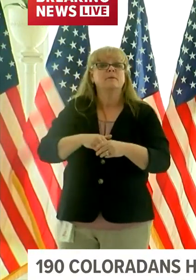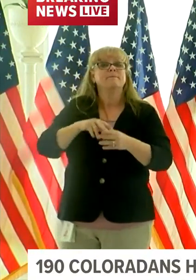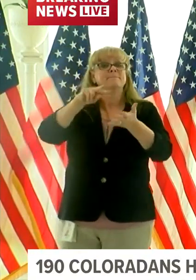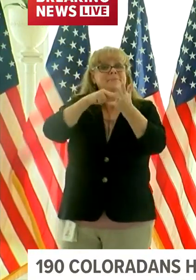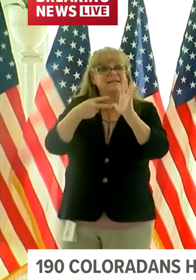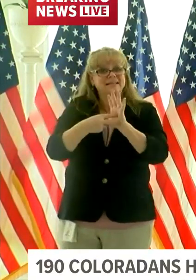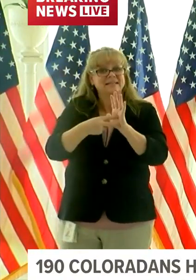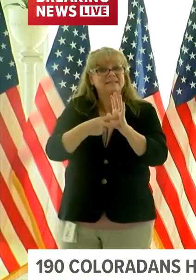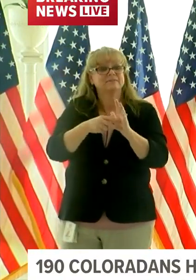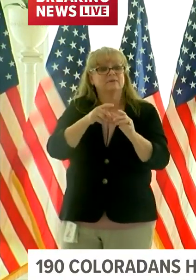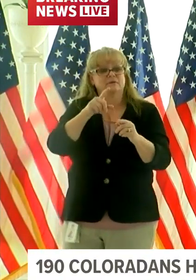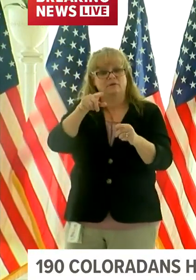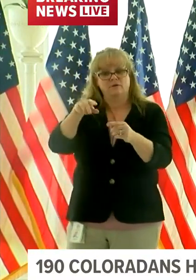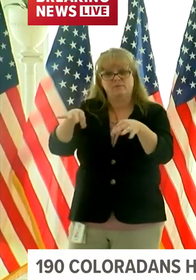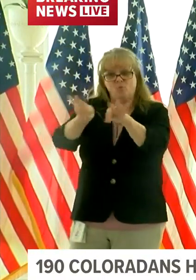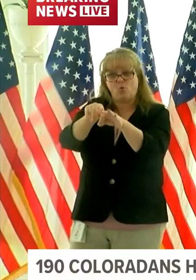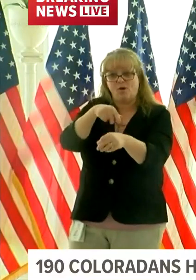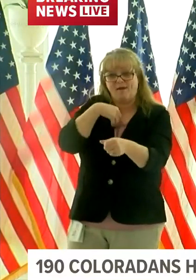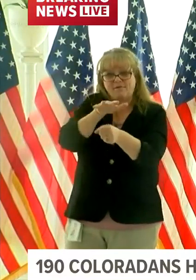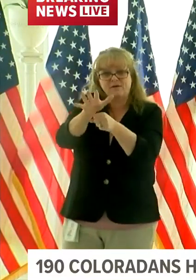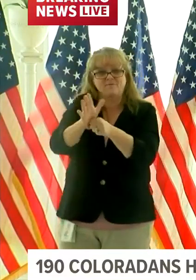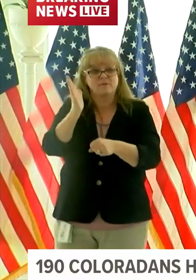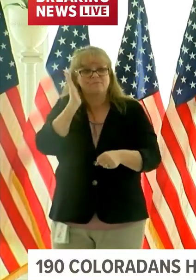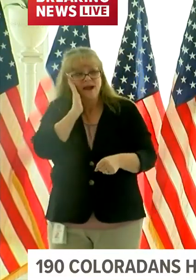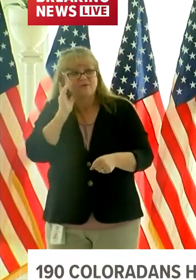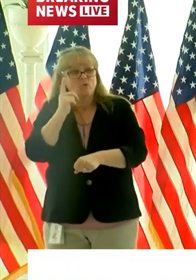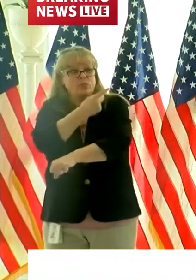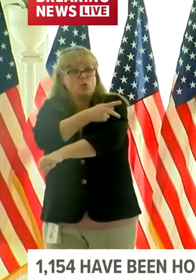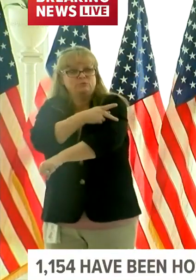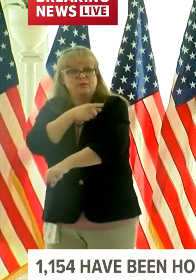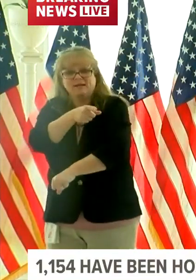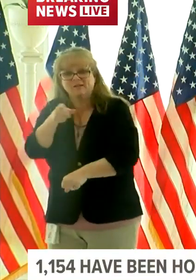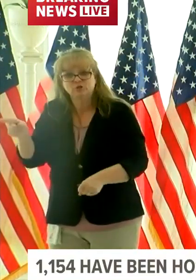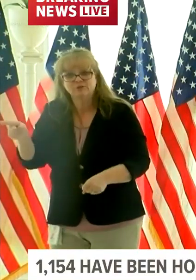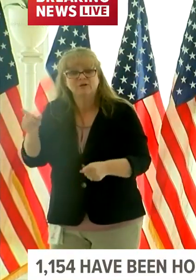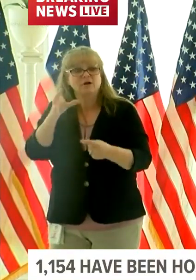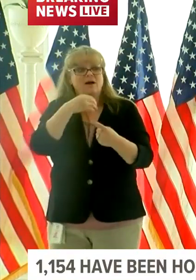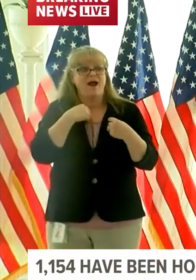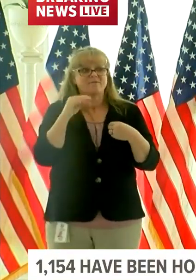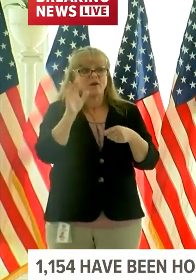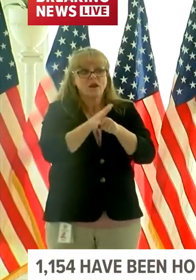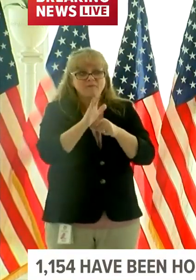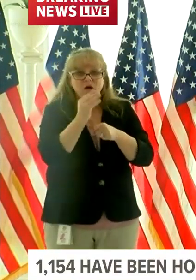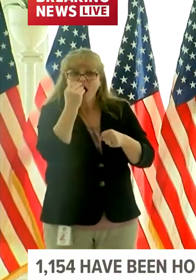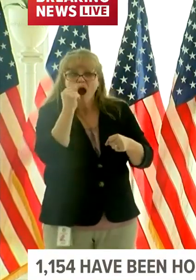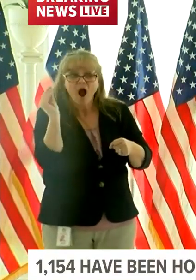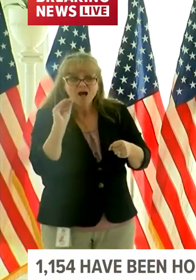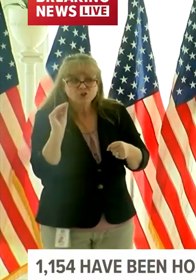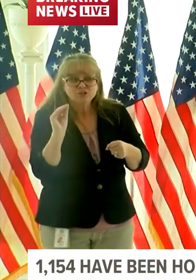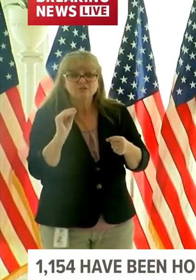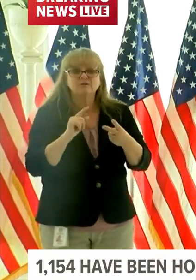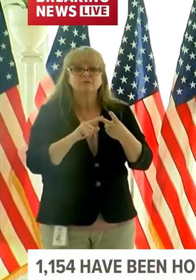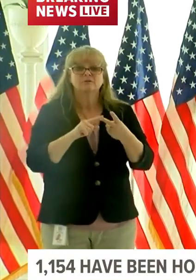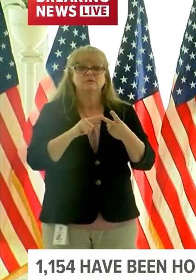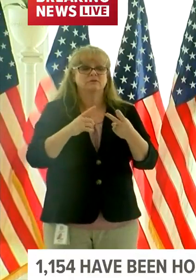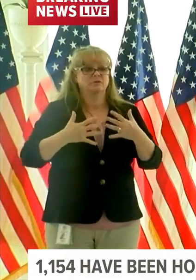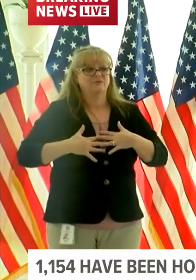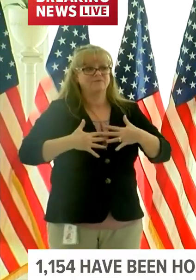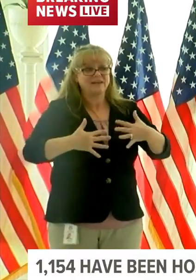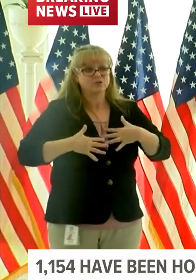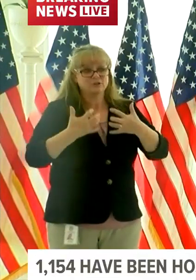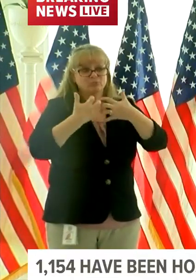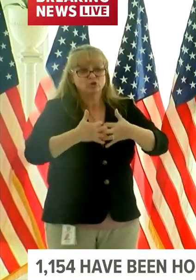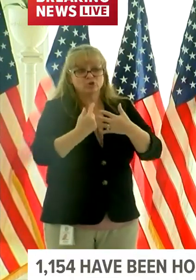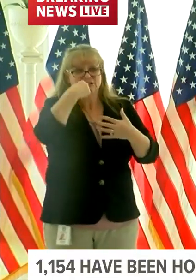if necessary, the ventilators, to have that fighting chance to make it through. So our decisions around timing are tied into the decisions